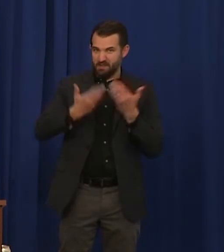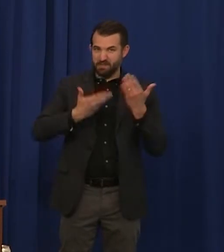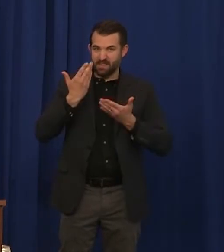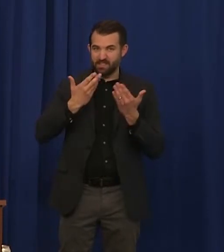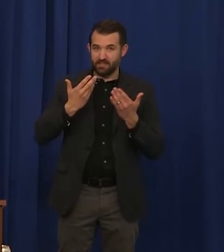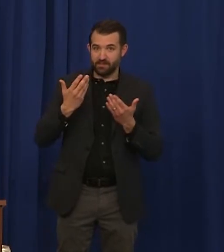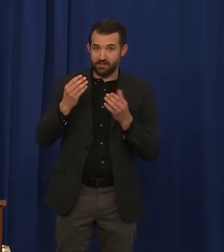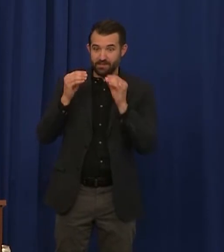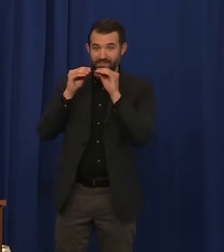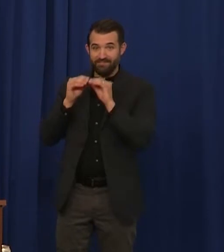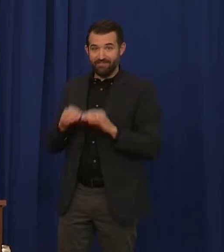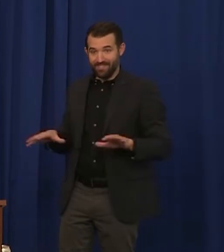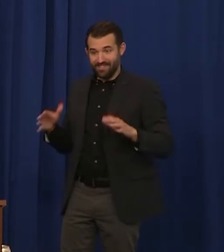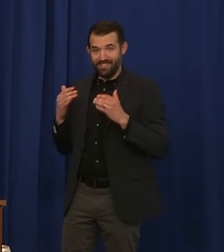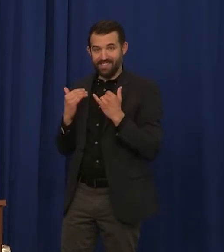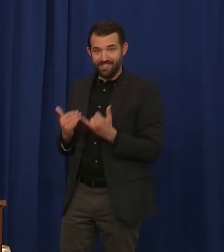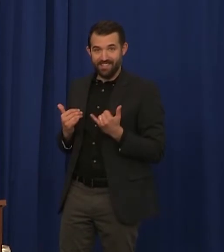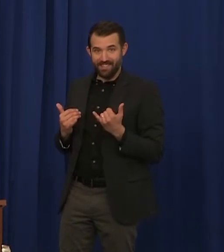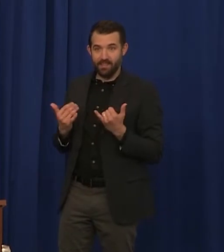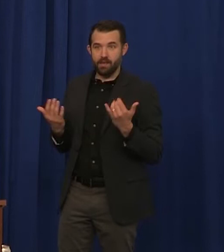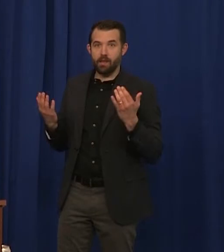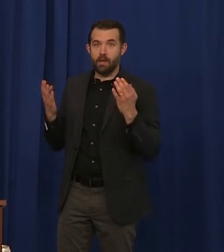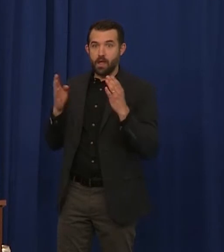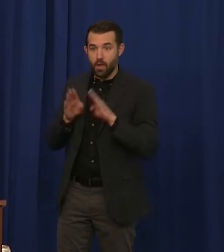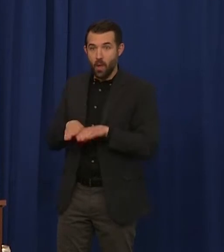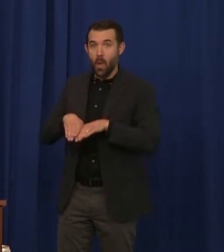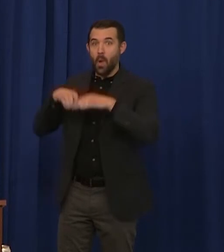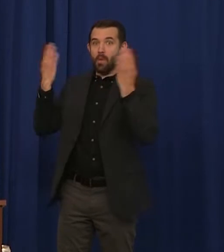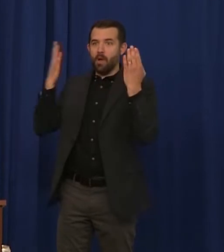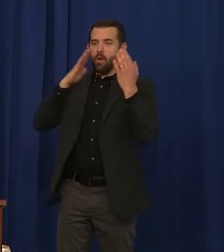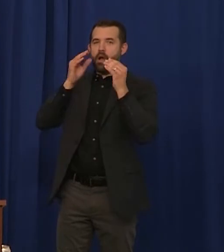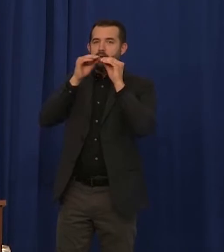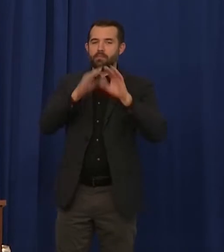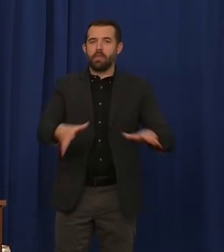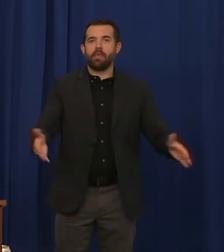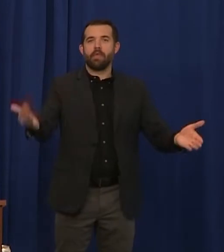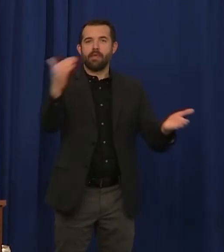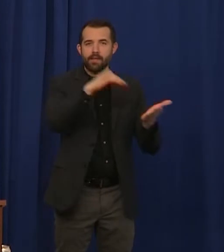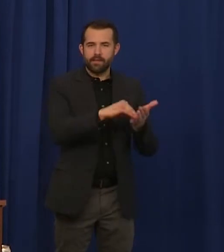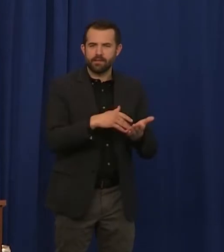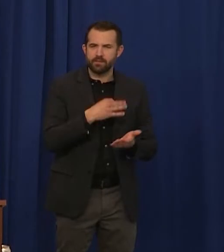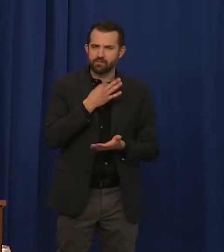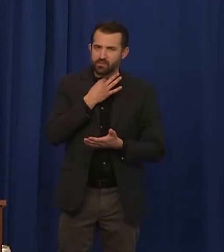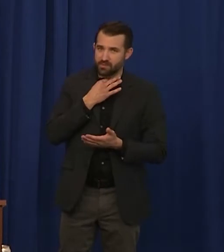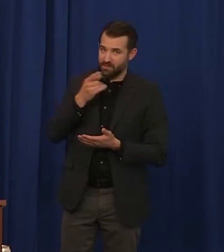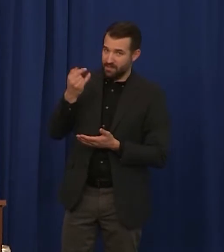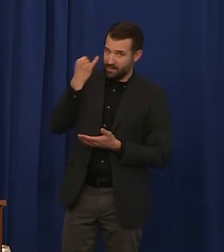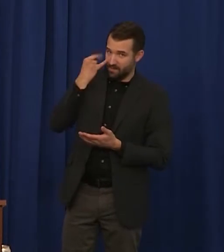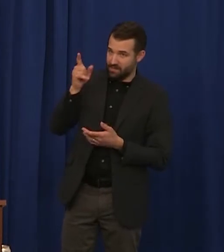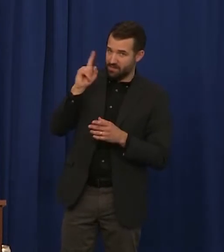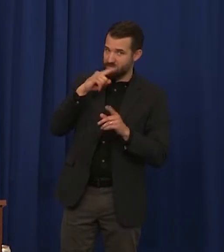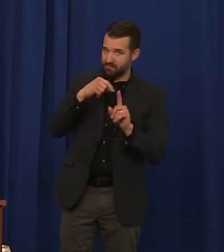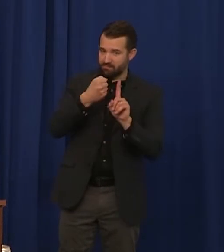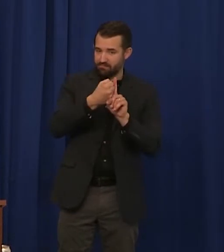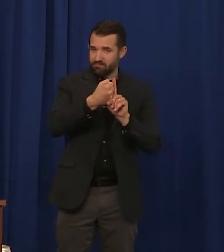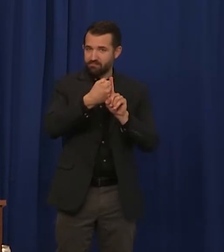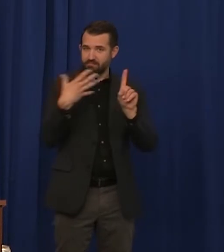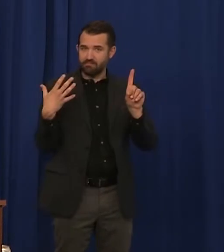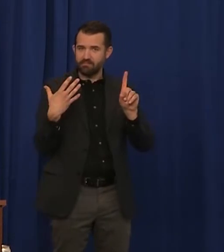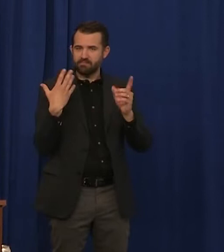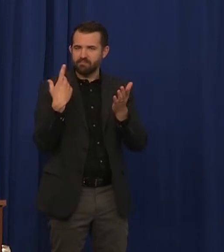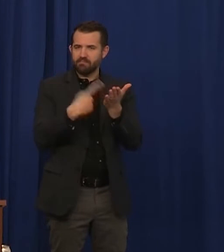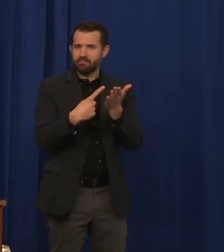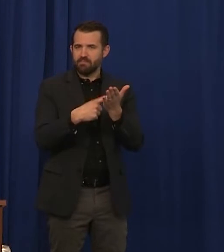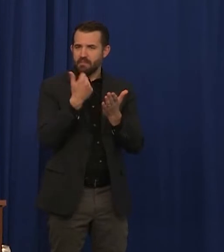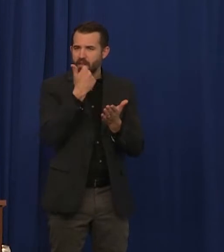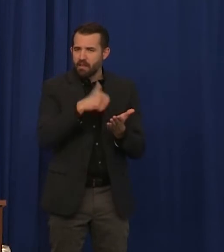flu and the coronavirus creating more of an issue. I was wondering if you could elaborate on any sort of testing that the CDC is conducting to